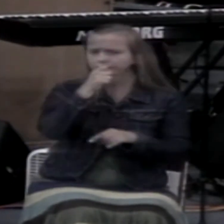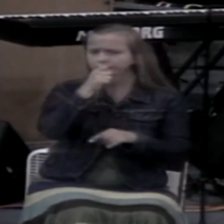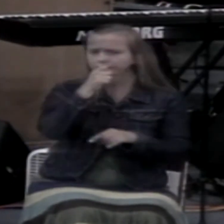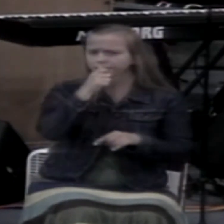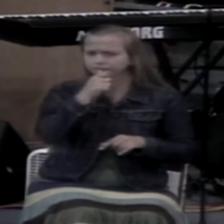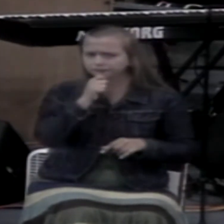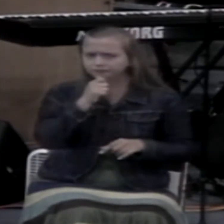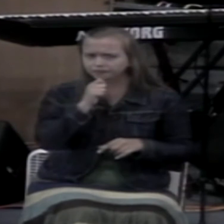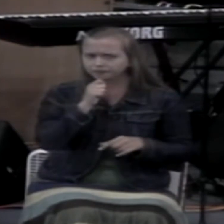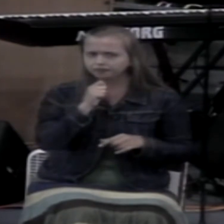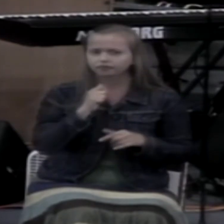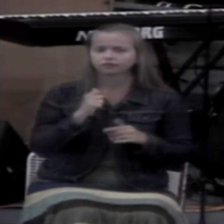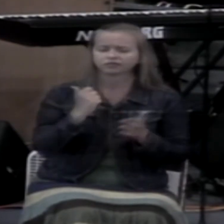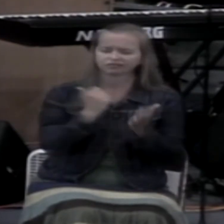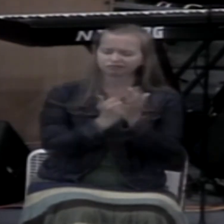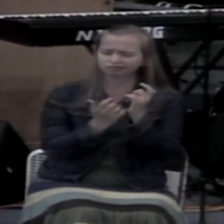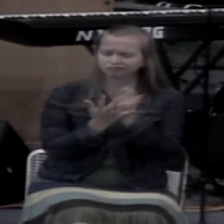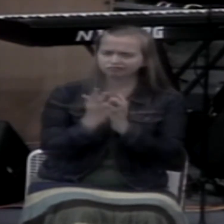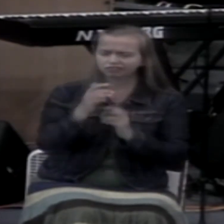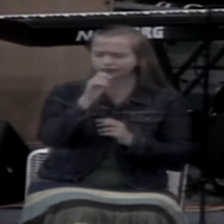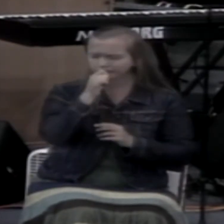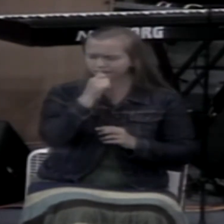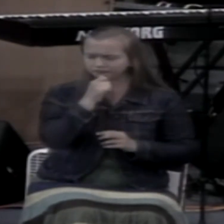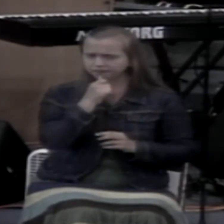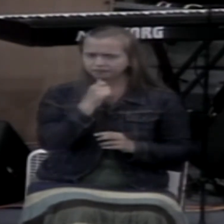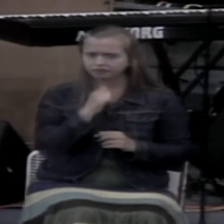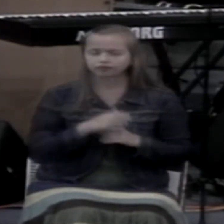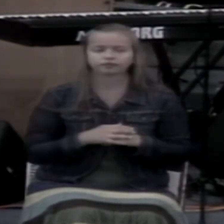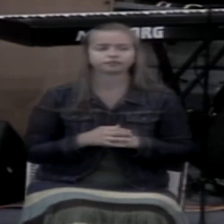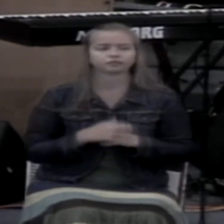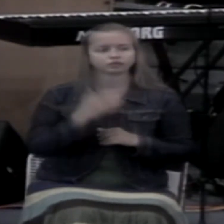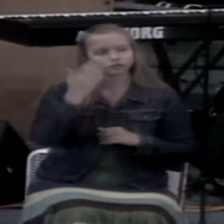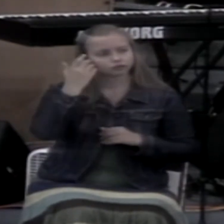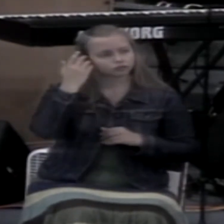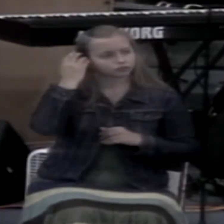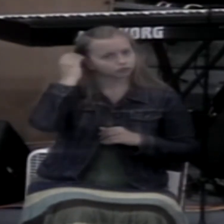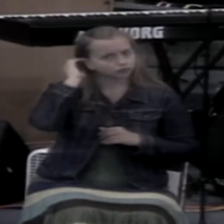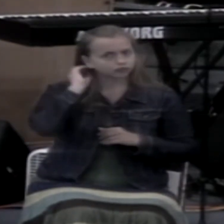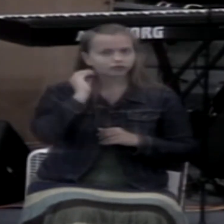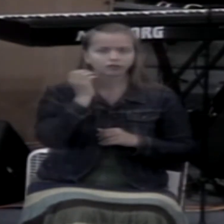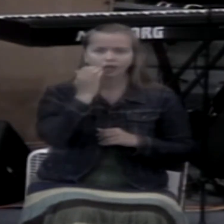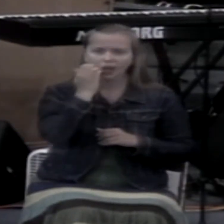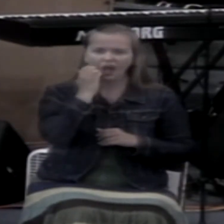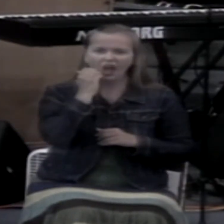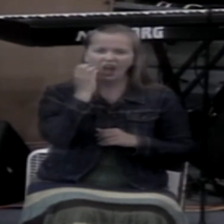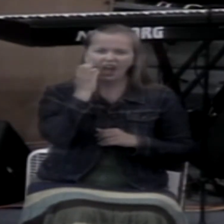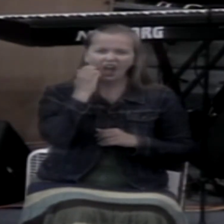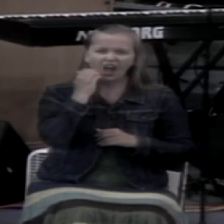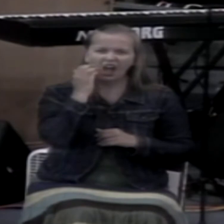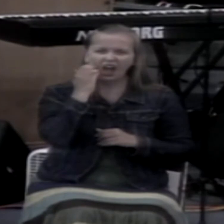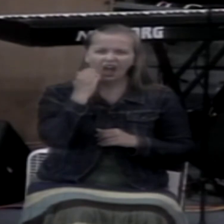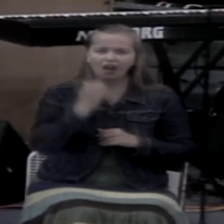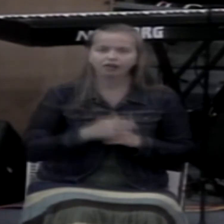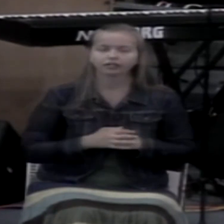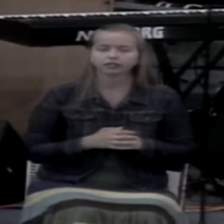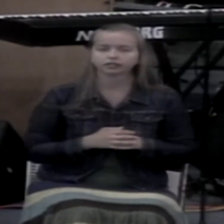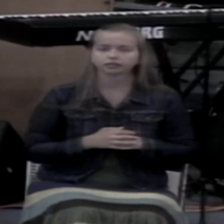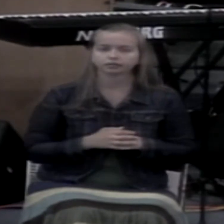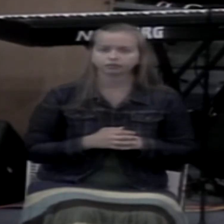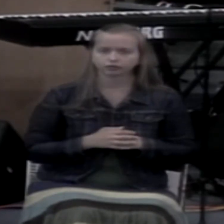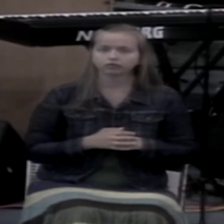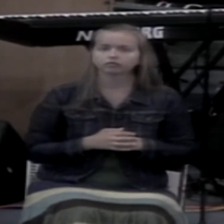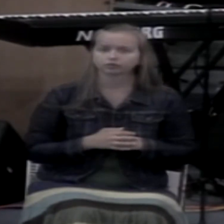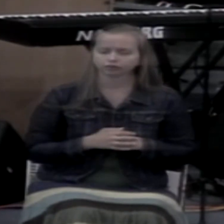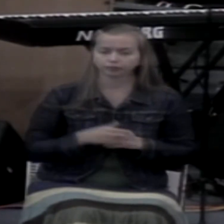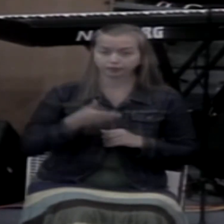his steps. Who did no sin, neither was any guile found in his mouth. Who, when he was reviled, he reviled not